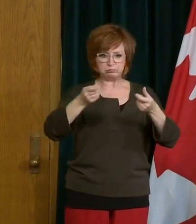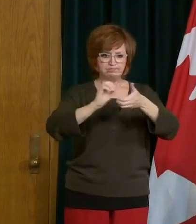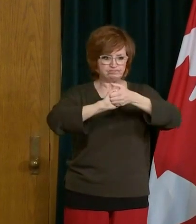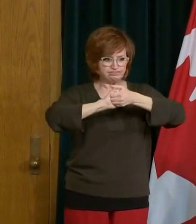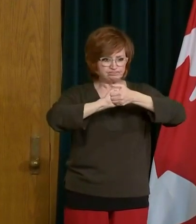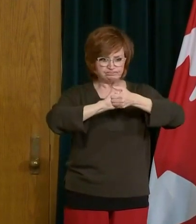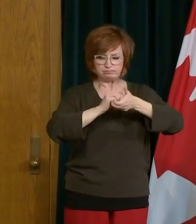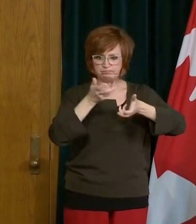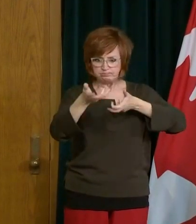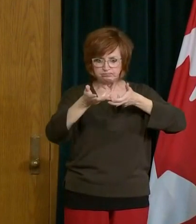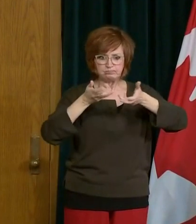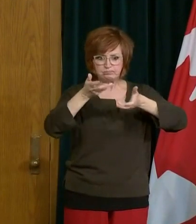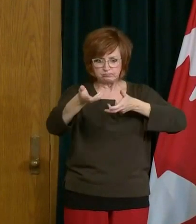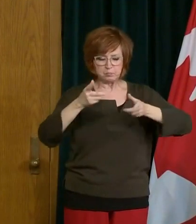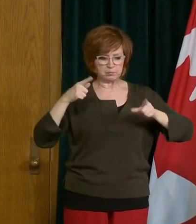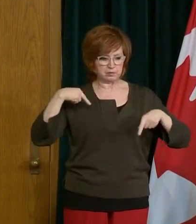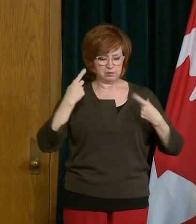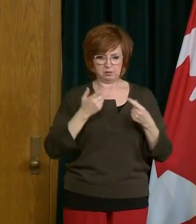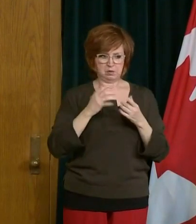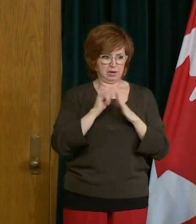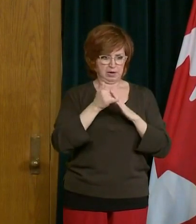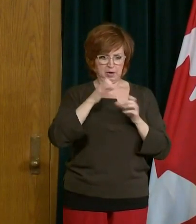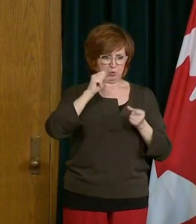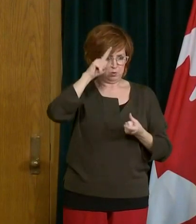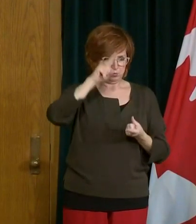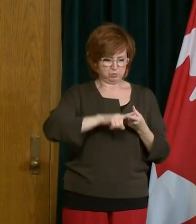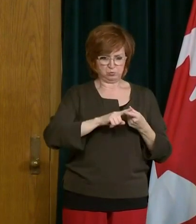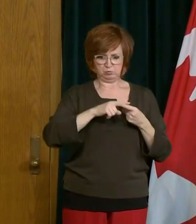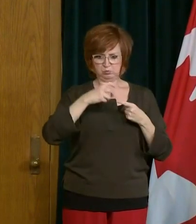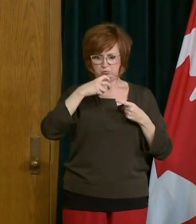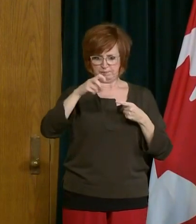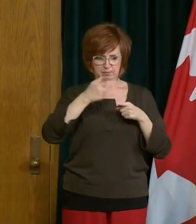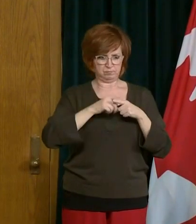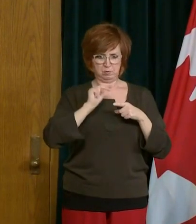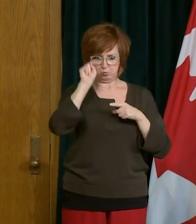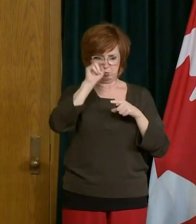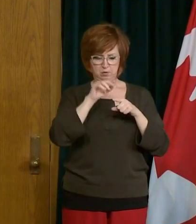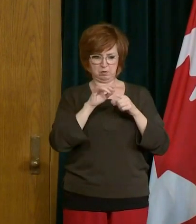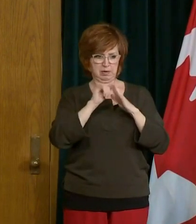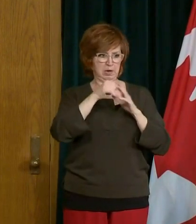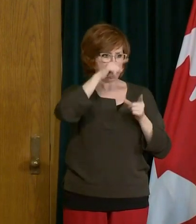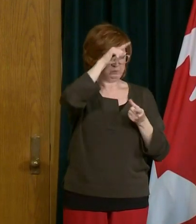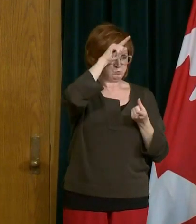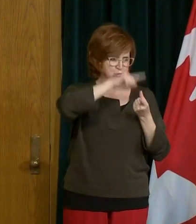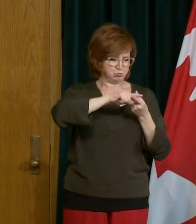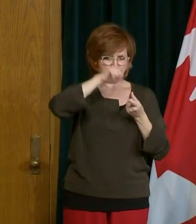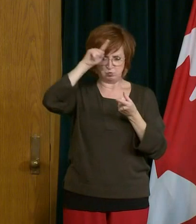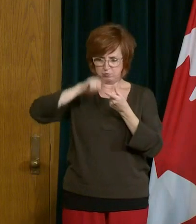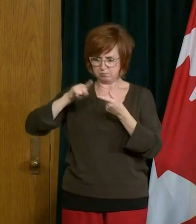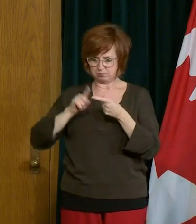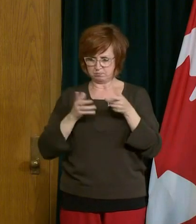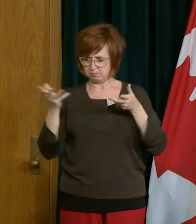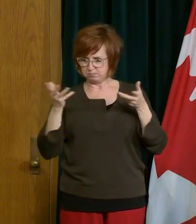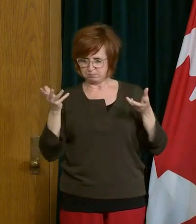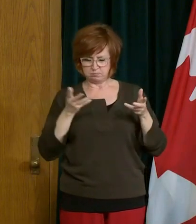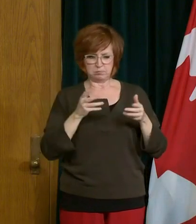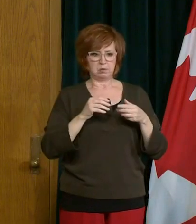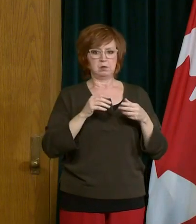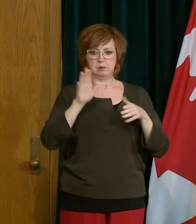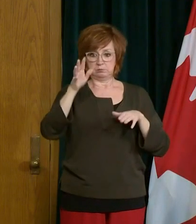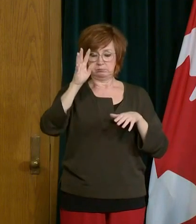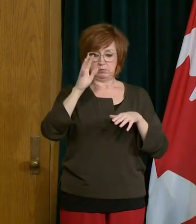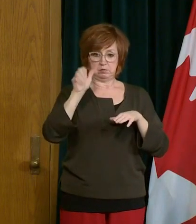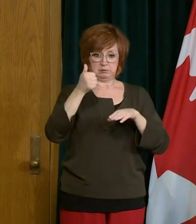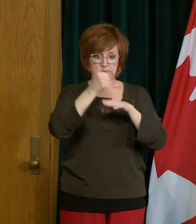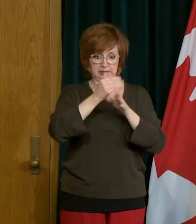on how to restrict travel in and out of the north, how to ultimately, where we landed at the end with an actual